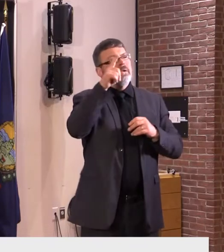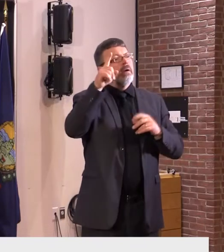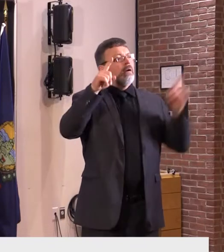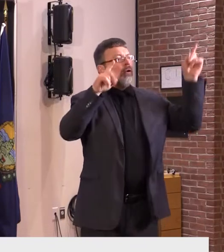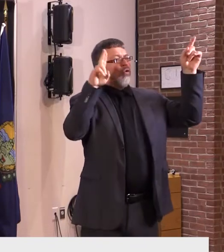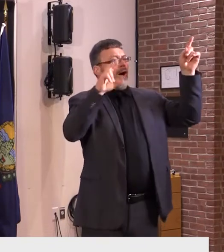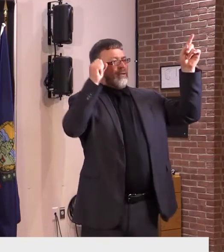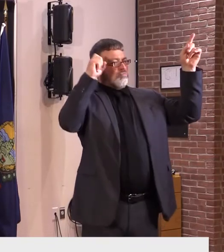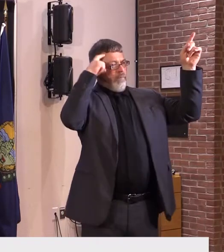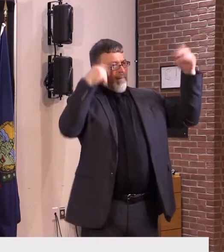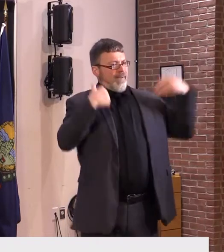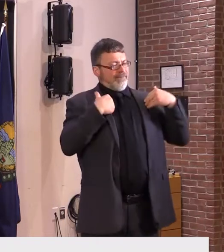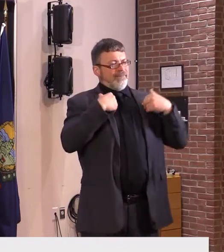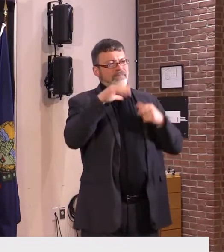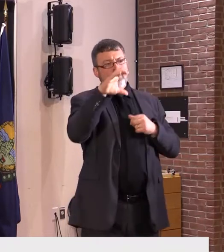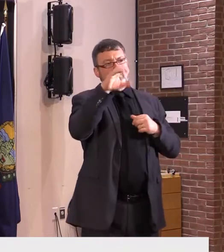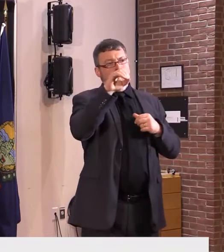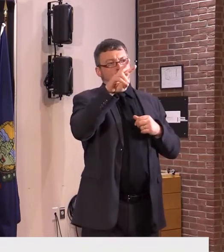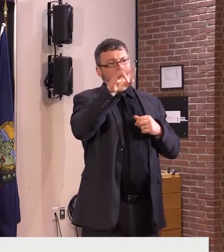healthvermont.gov/testing.